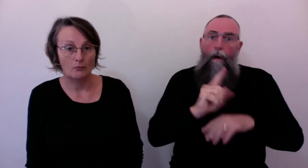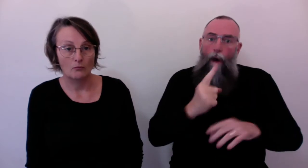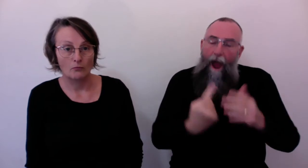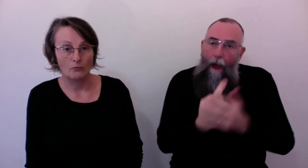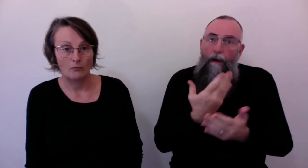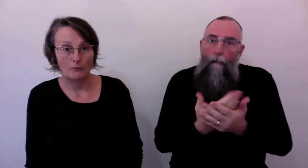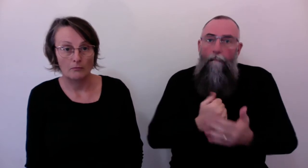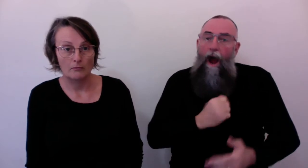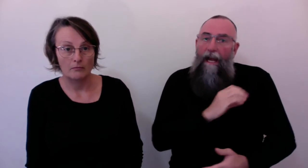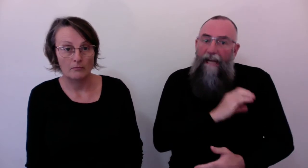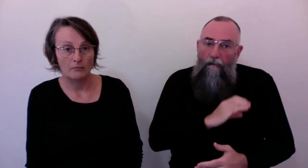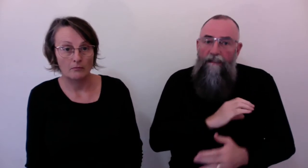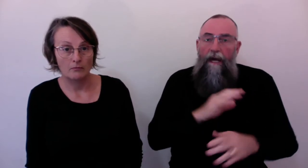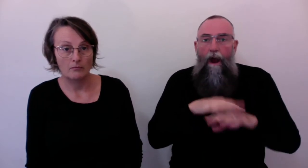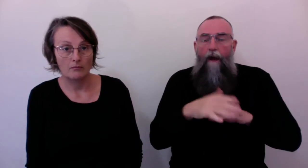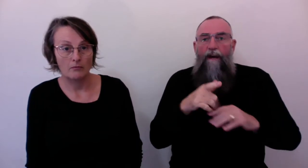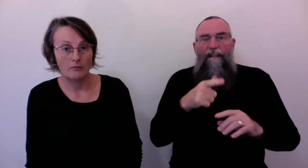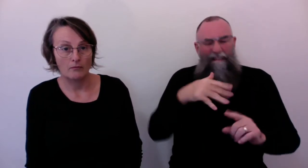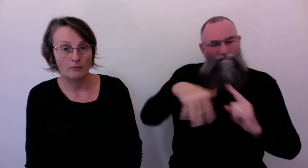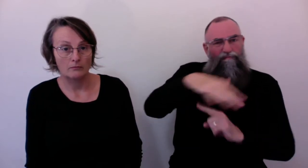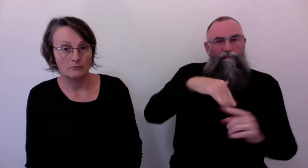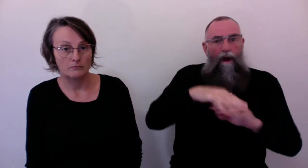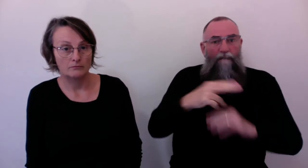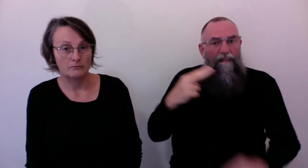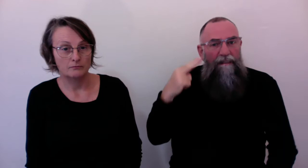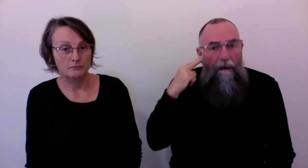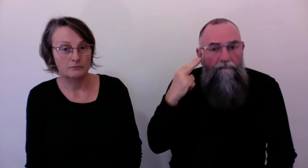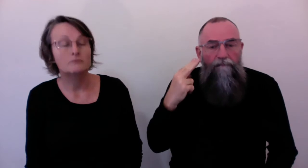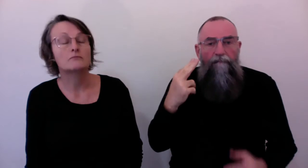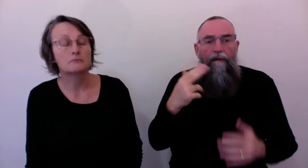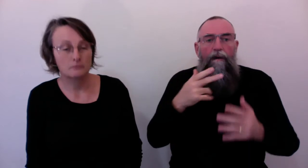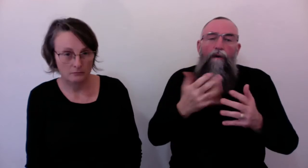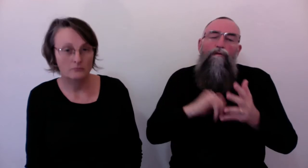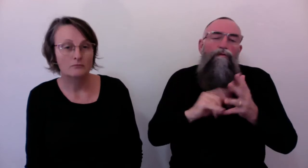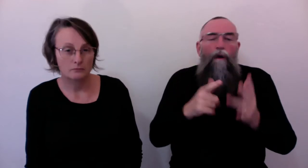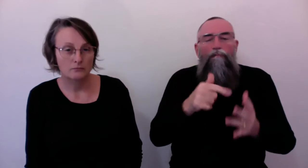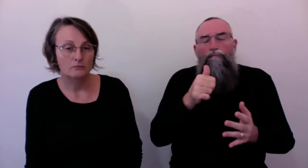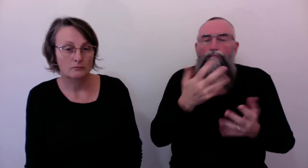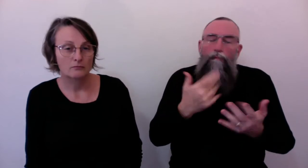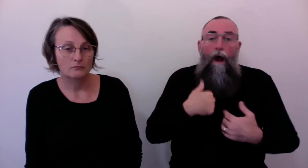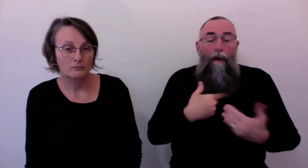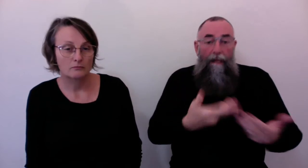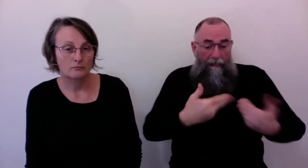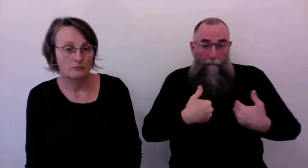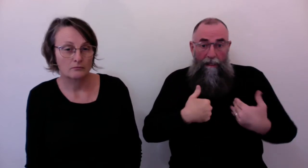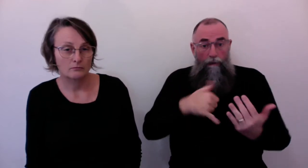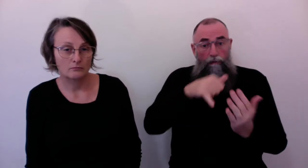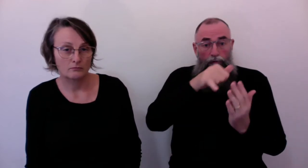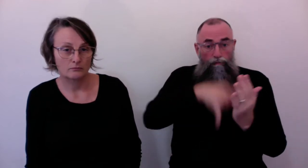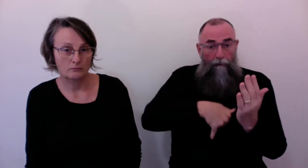around his deafness and around his cochlear implant. So like if I get the script and I'll read the lines and I